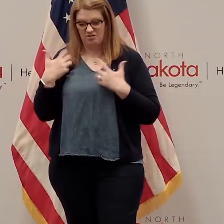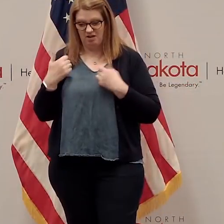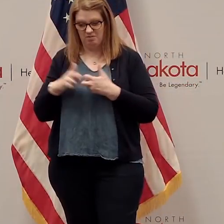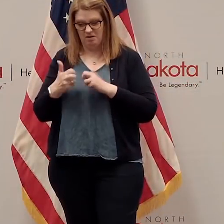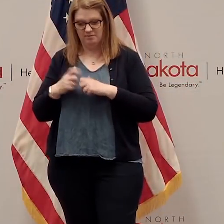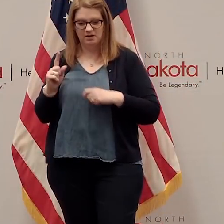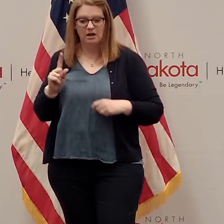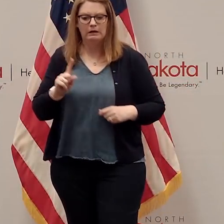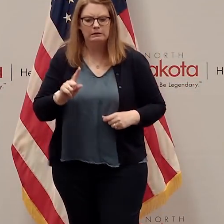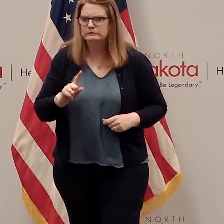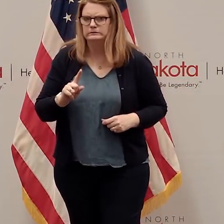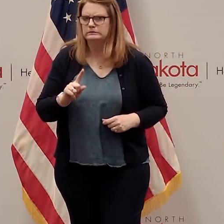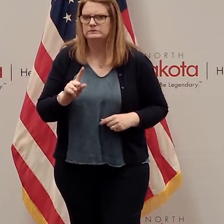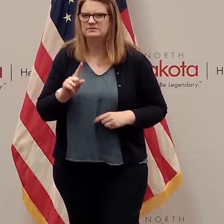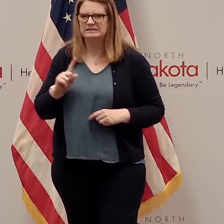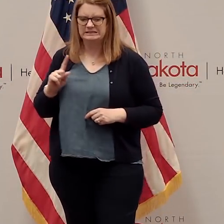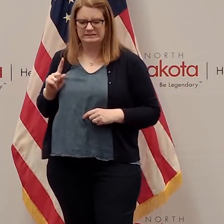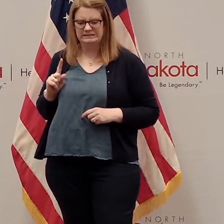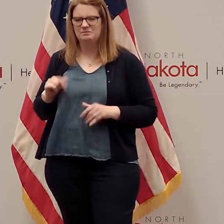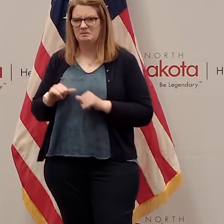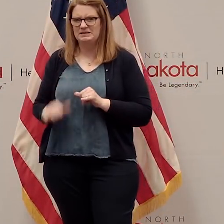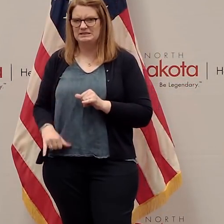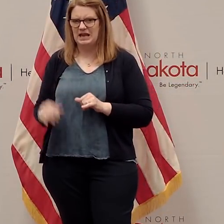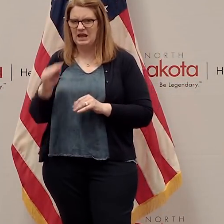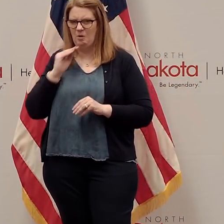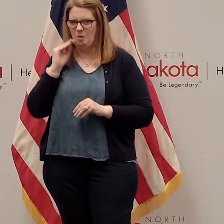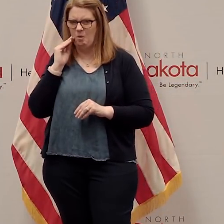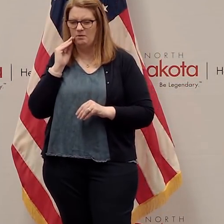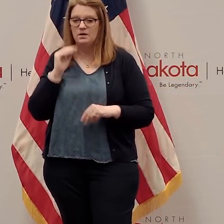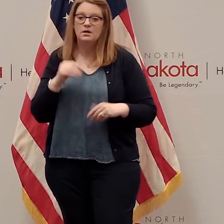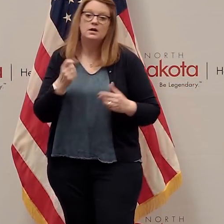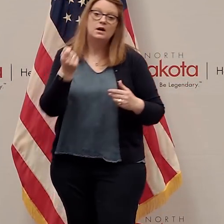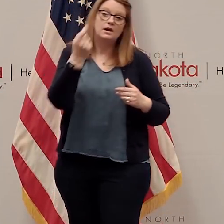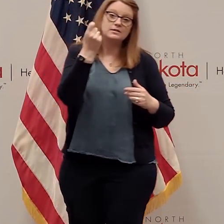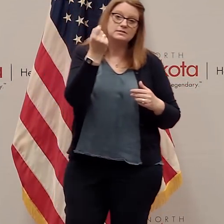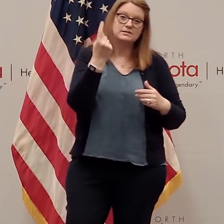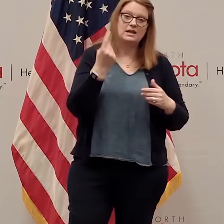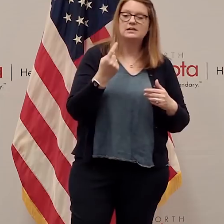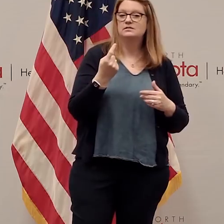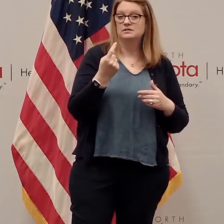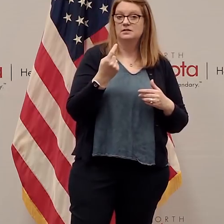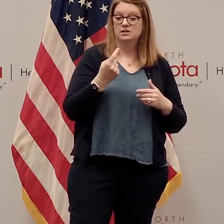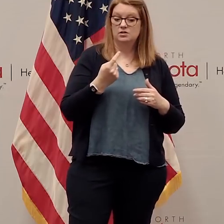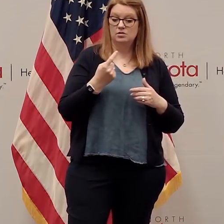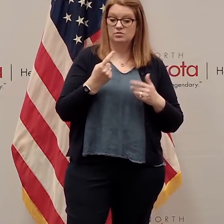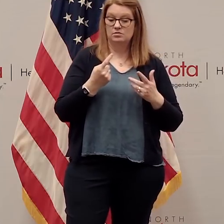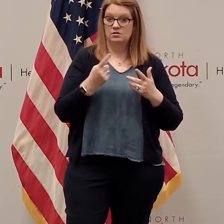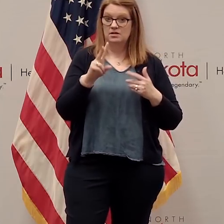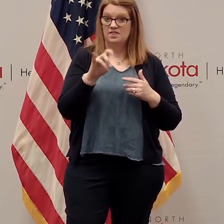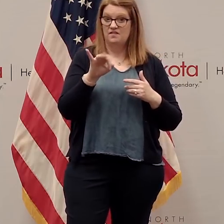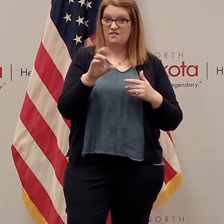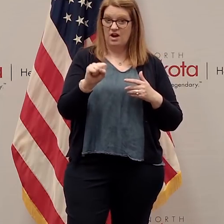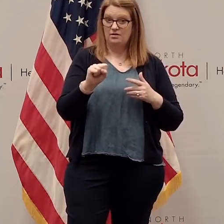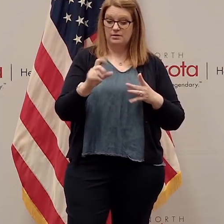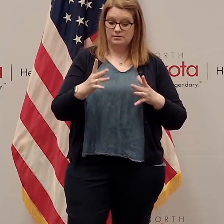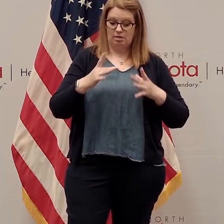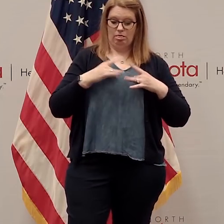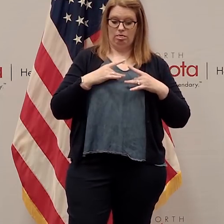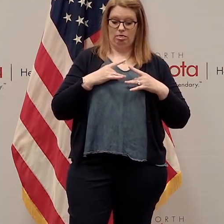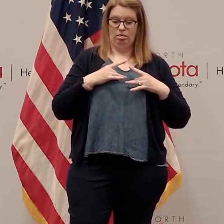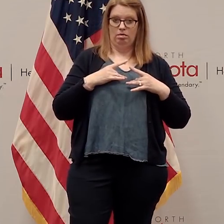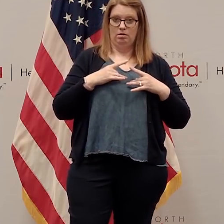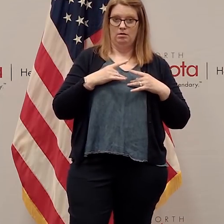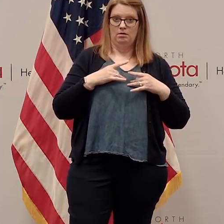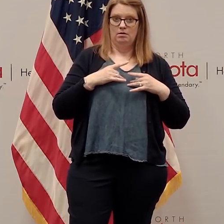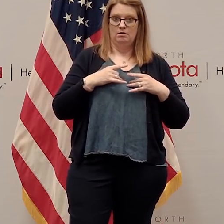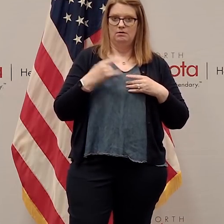to take the dial off the controls, we know there's a lag time. It takes 14 days for the full run of the course